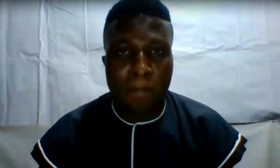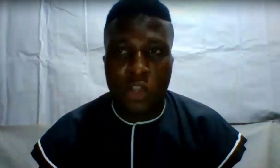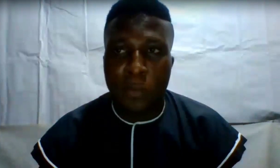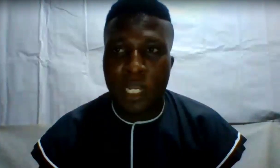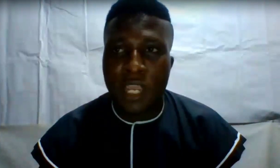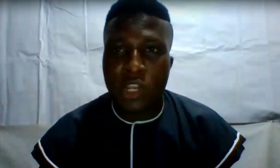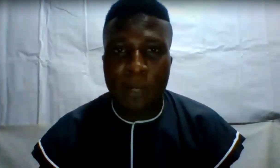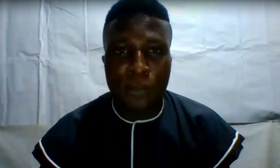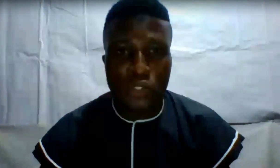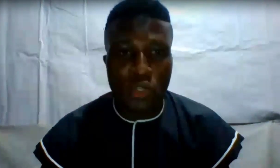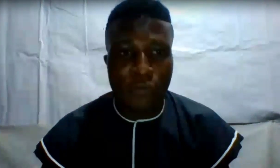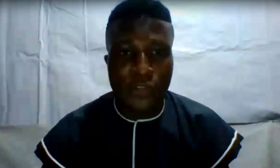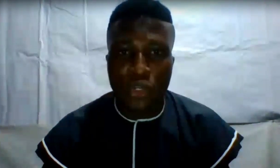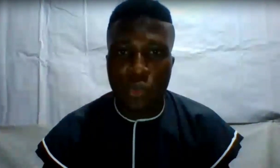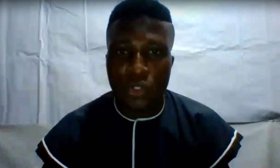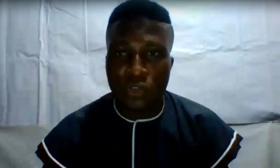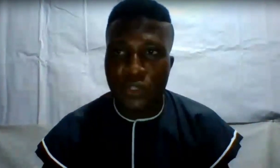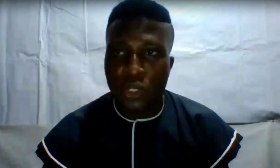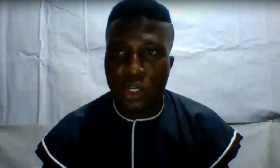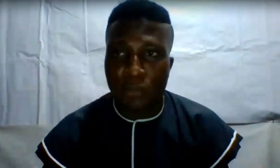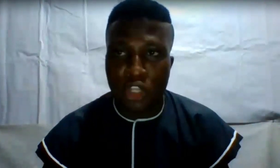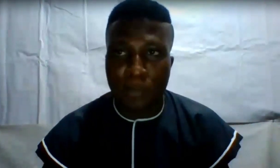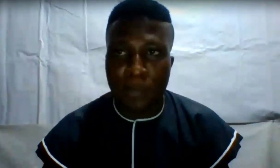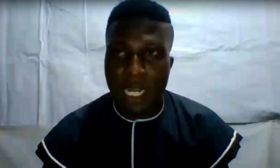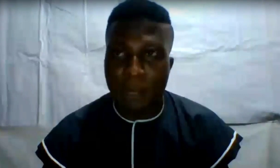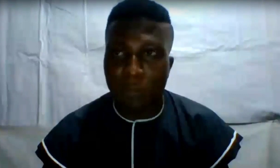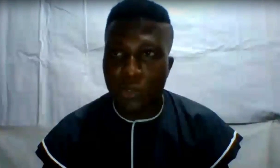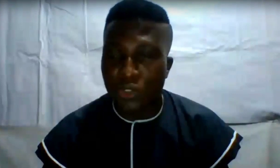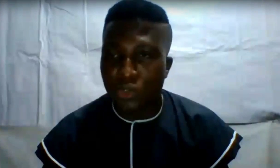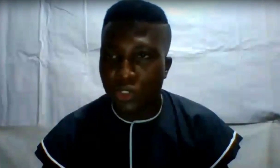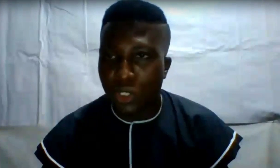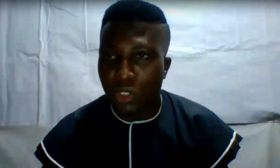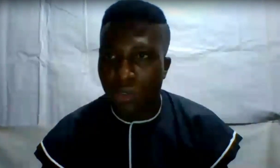Omolayo, you can put on your video. Once your video comes up, I'm going to turn off mine.